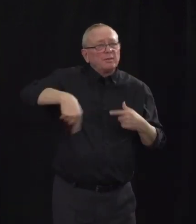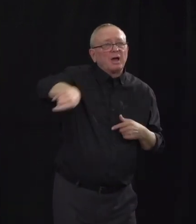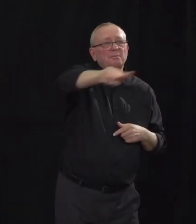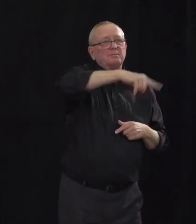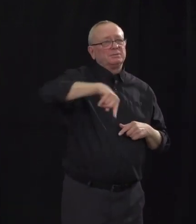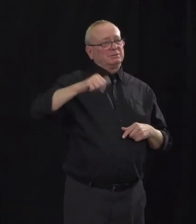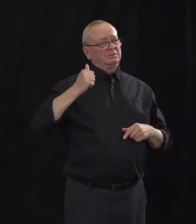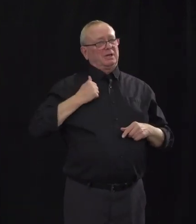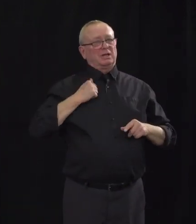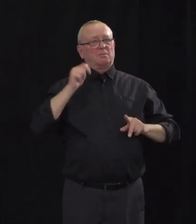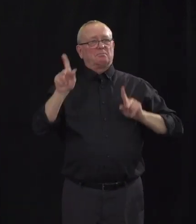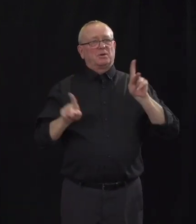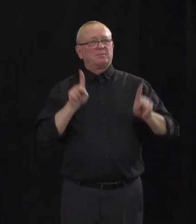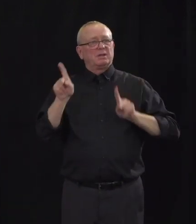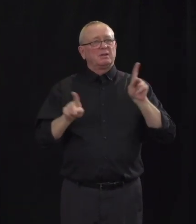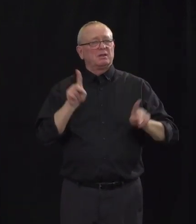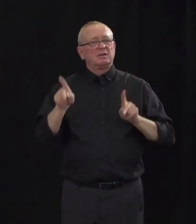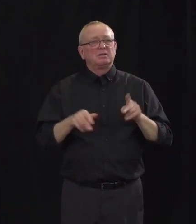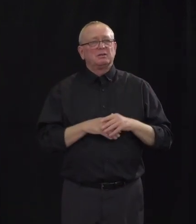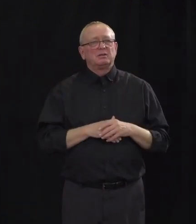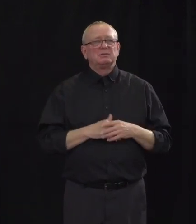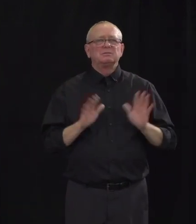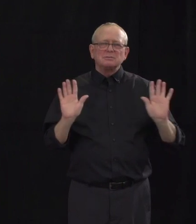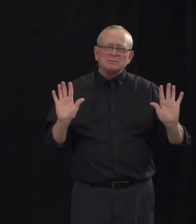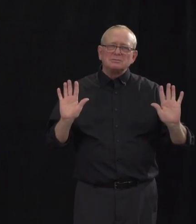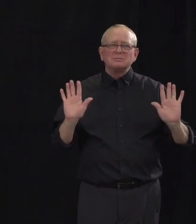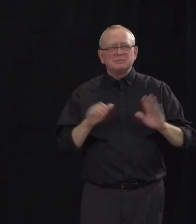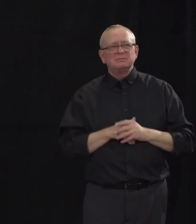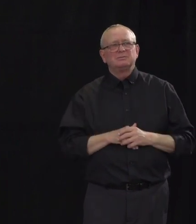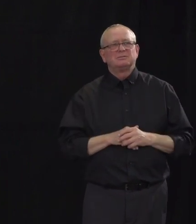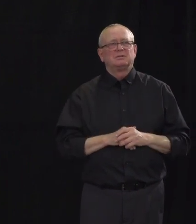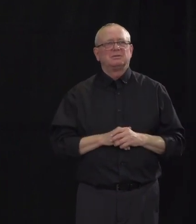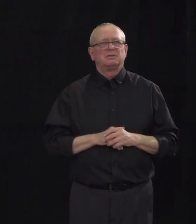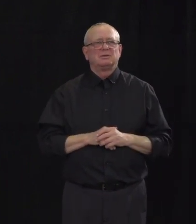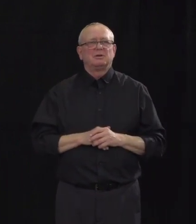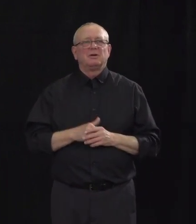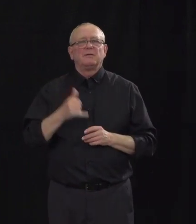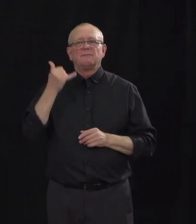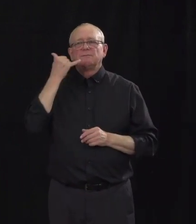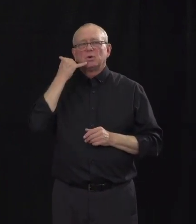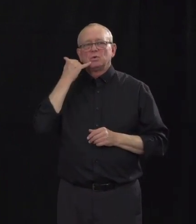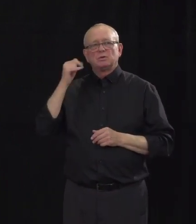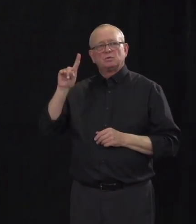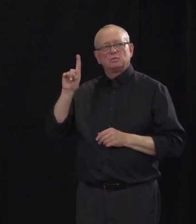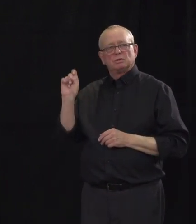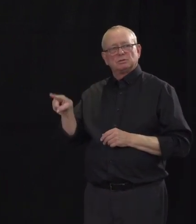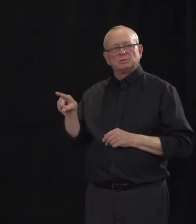caller, please? Next question is from Emma Graney with the Globe and Mail. Go ahead, Emma.